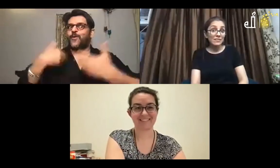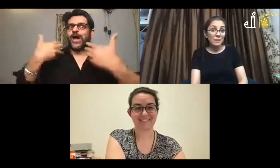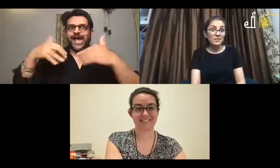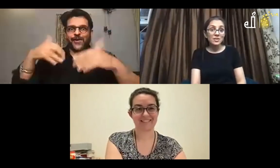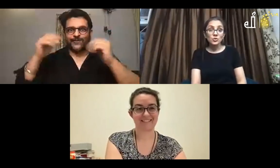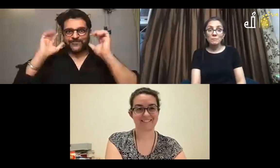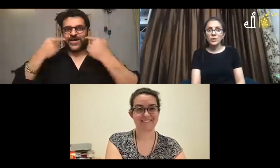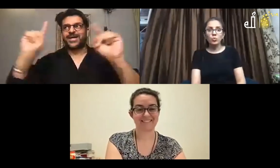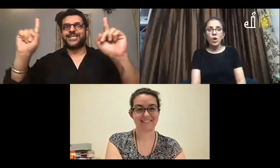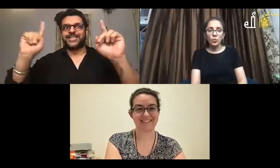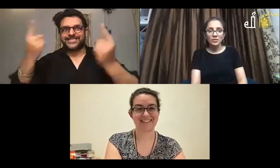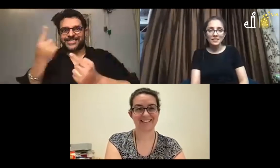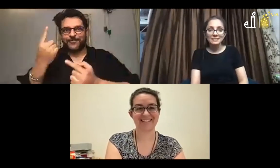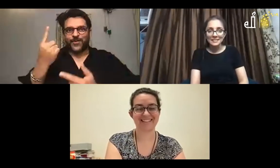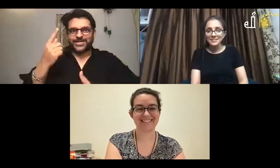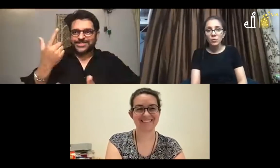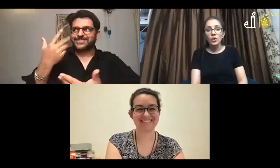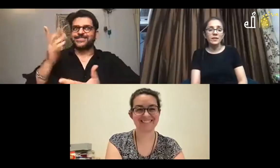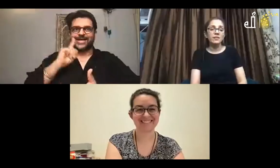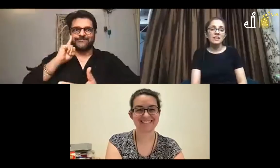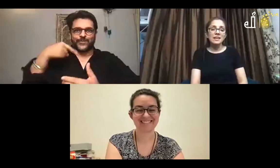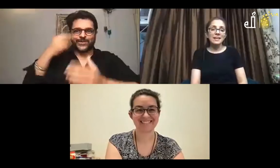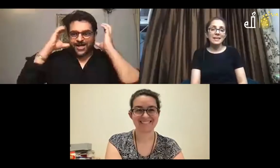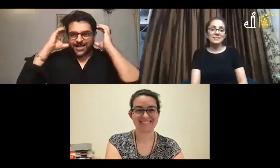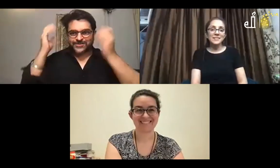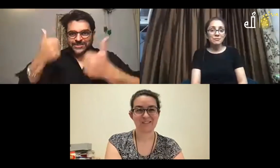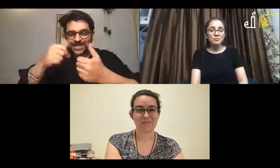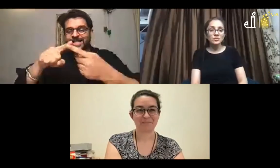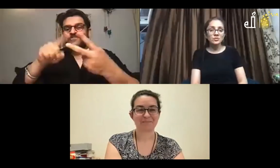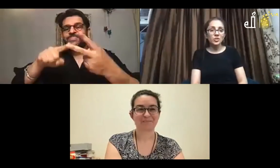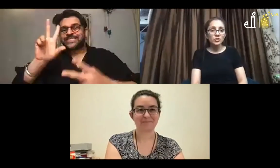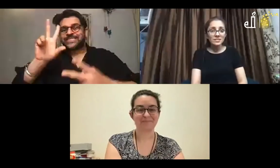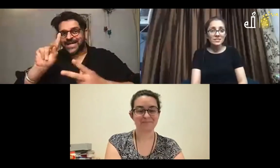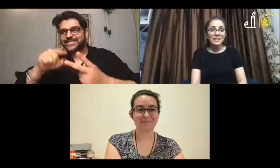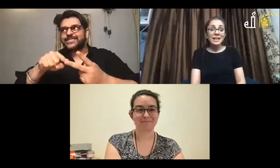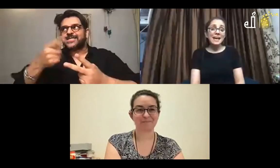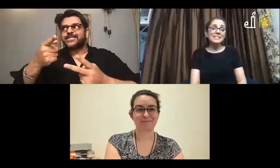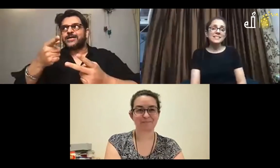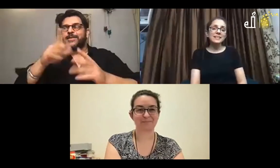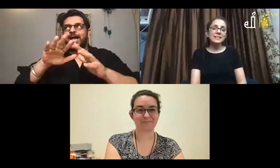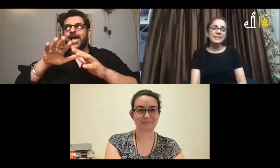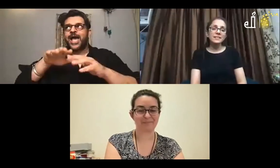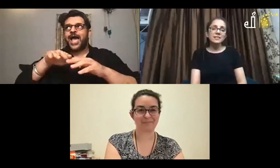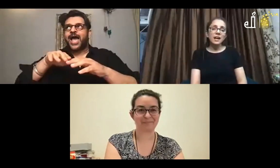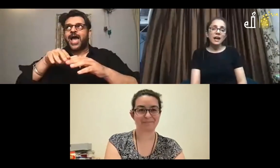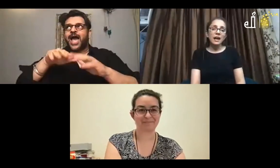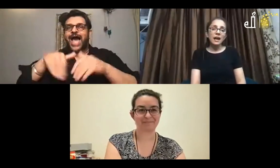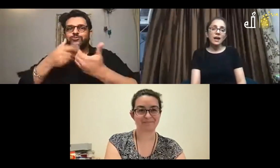have ever met. So I'm like, whoa, finally, someone and deaf who's an audiologist. And